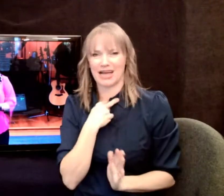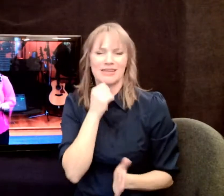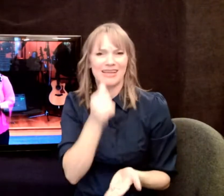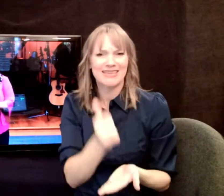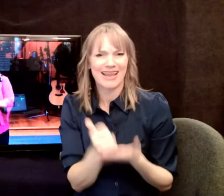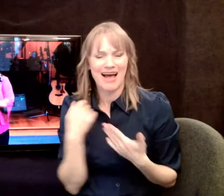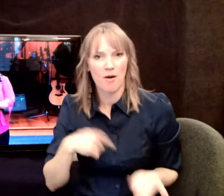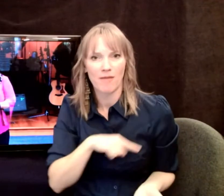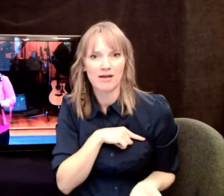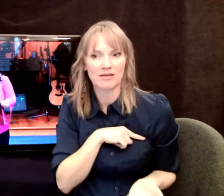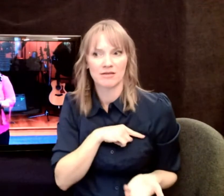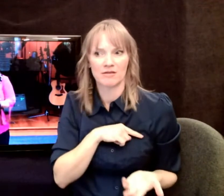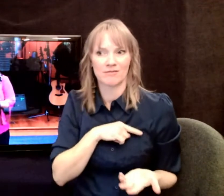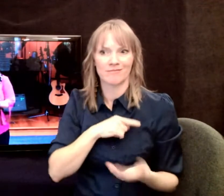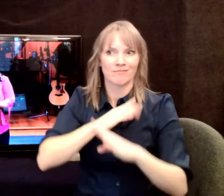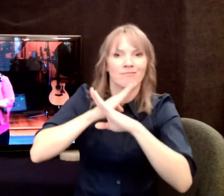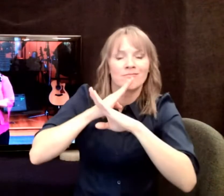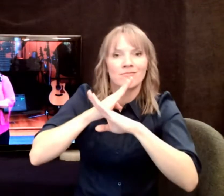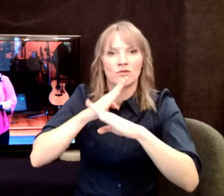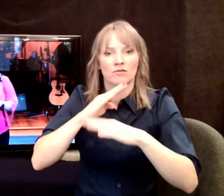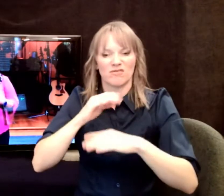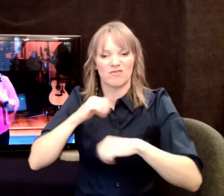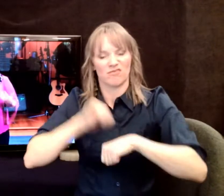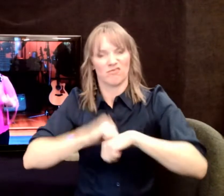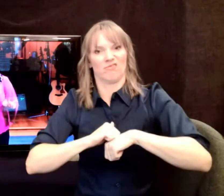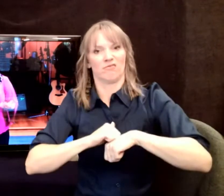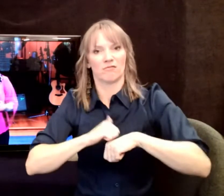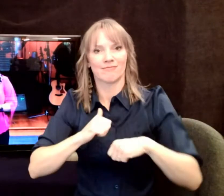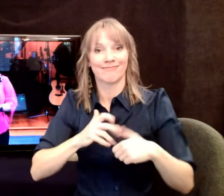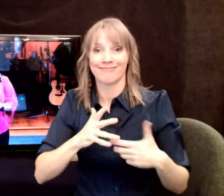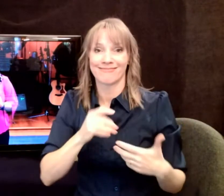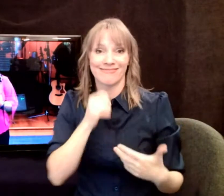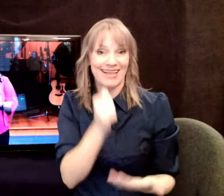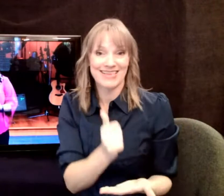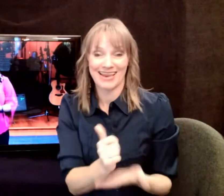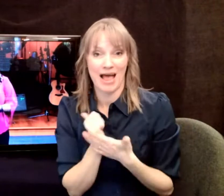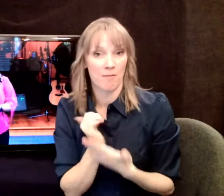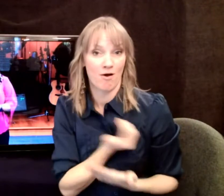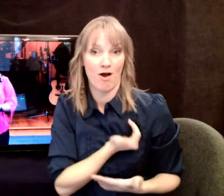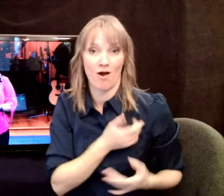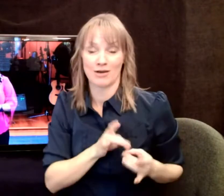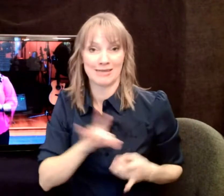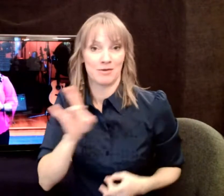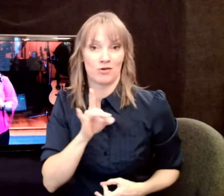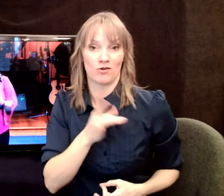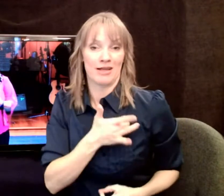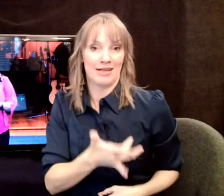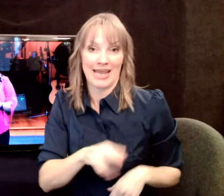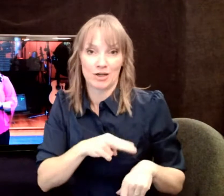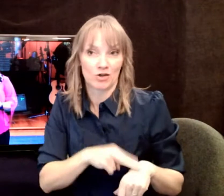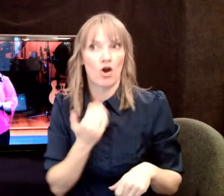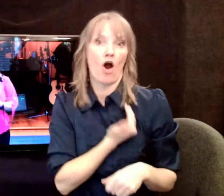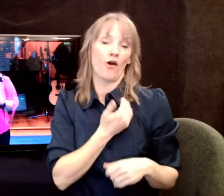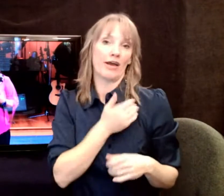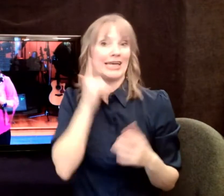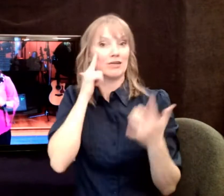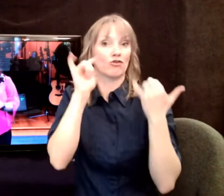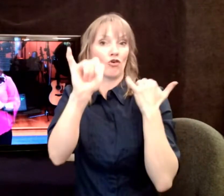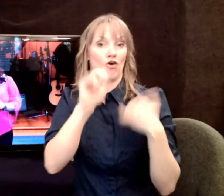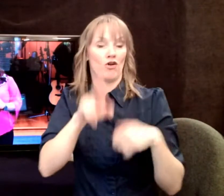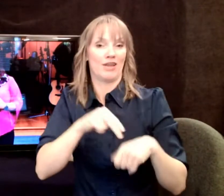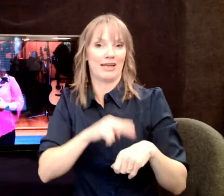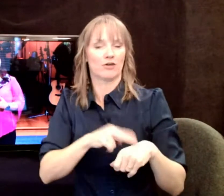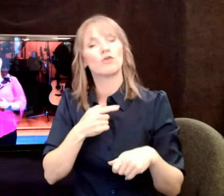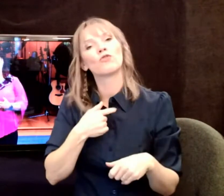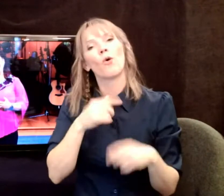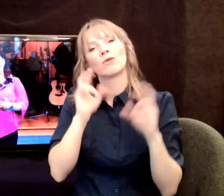us. Getting stopped and being rigid is not necessarily as helpful to our spiritual nature, to our eternal nature. So I love that